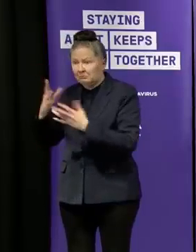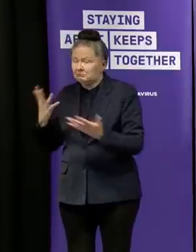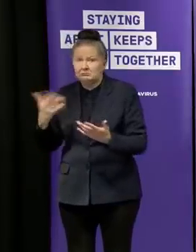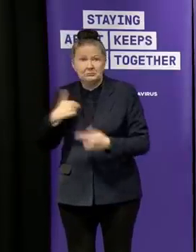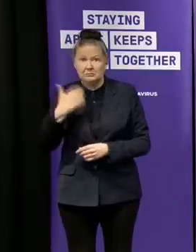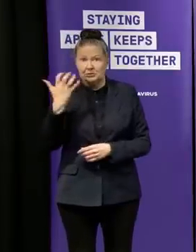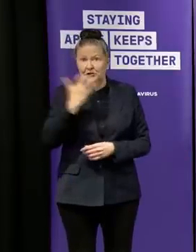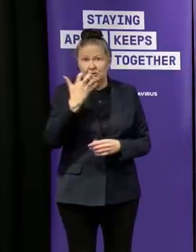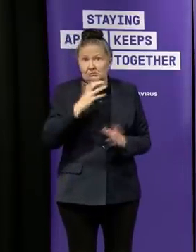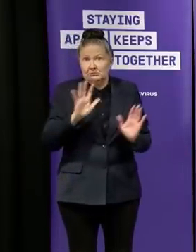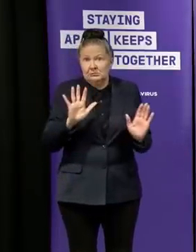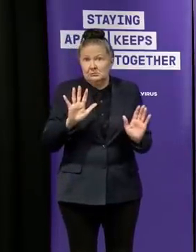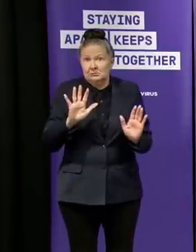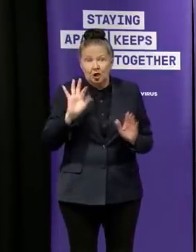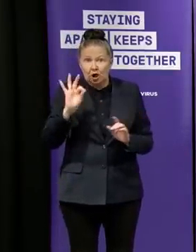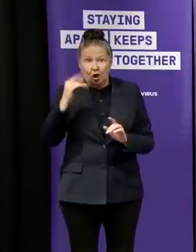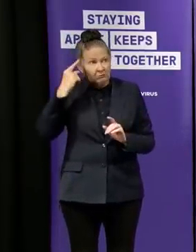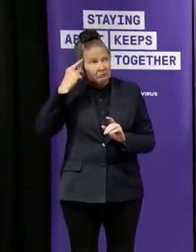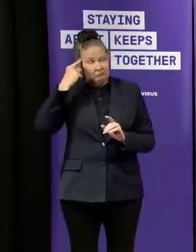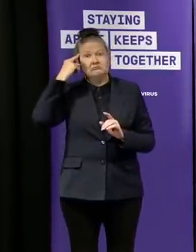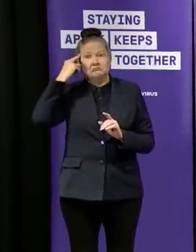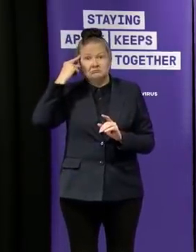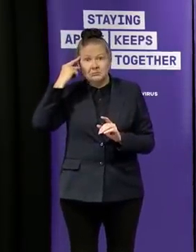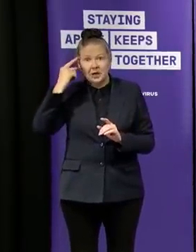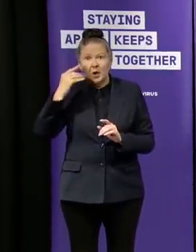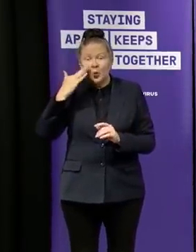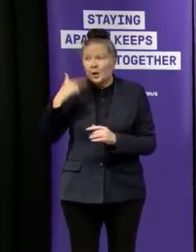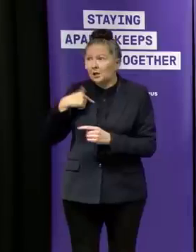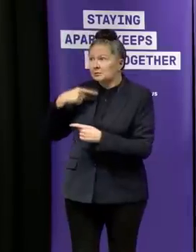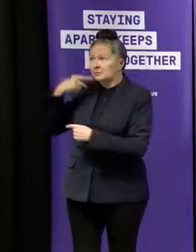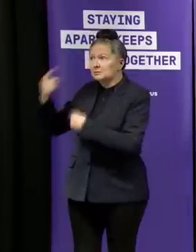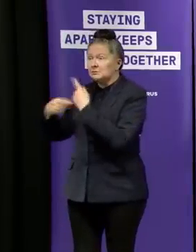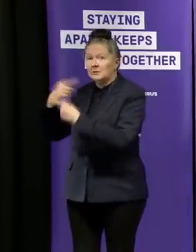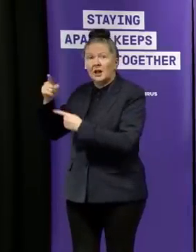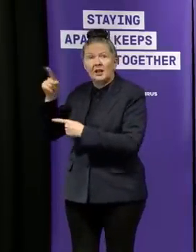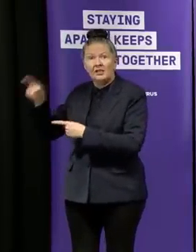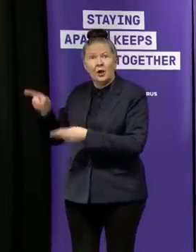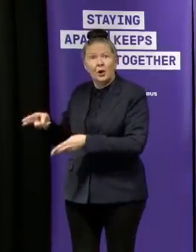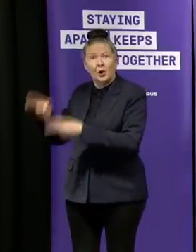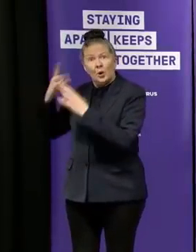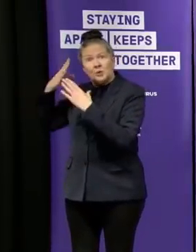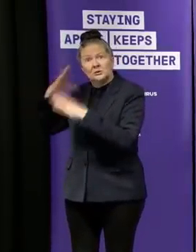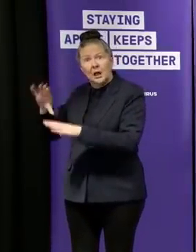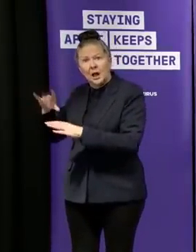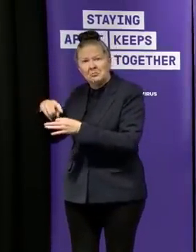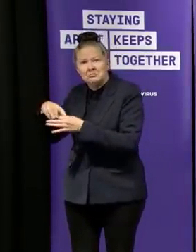hasn't registered. So when I've spoken to the inquiry to say exactly that, that was the case.